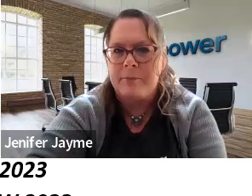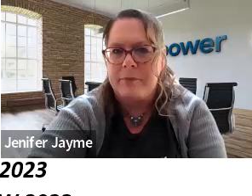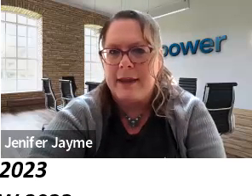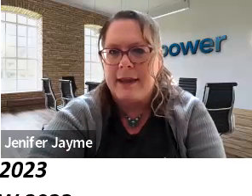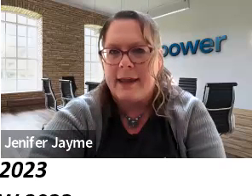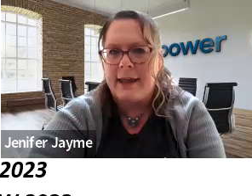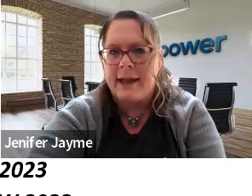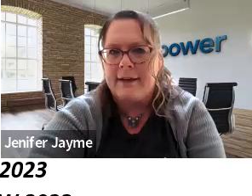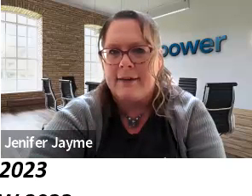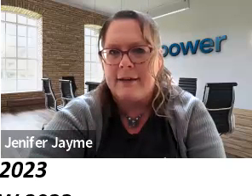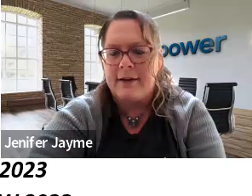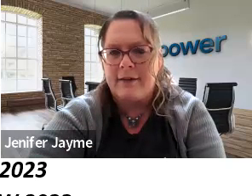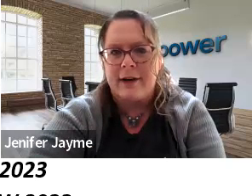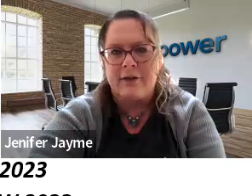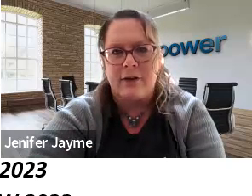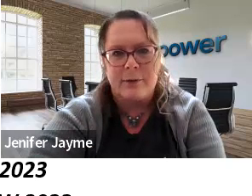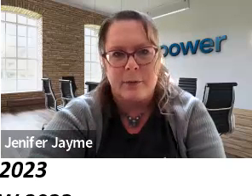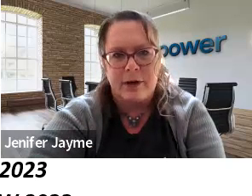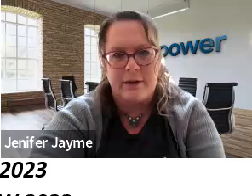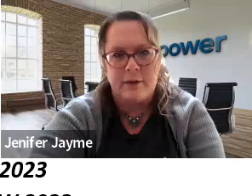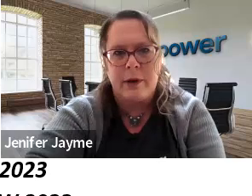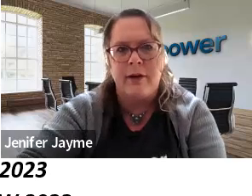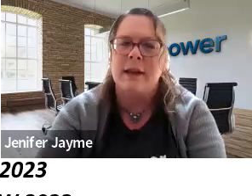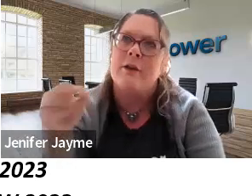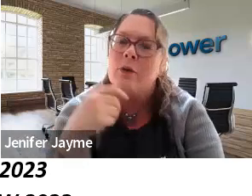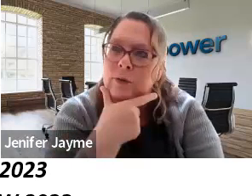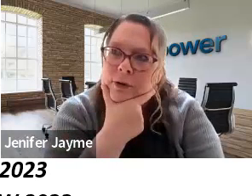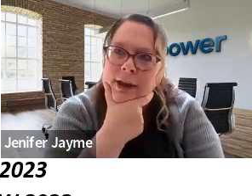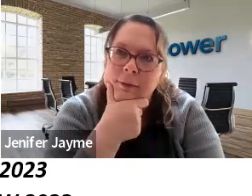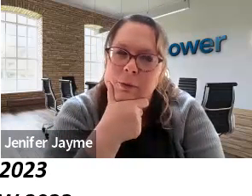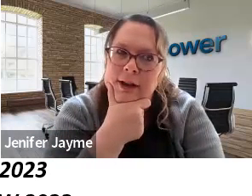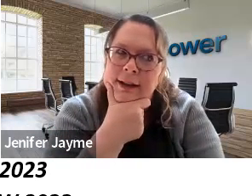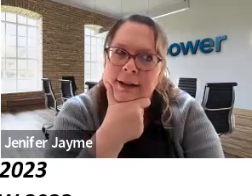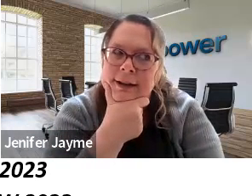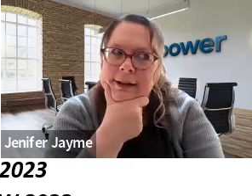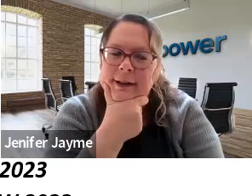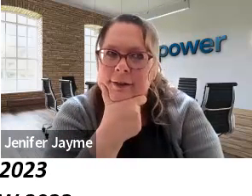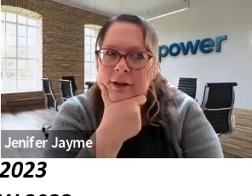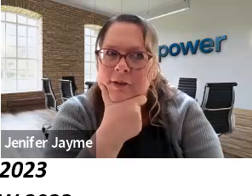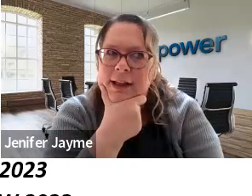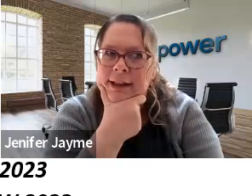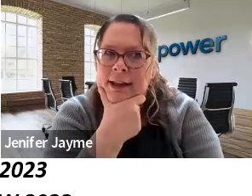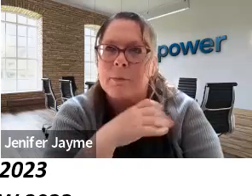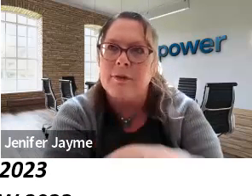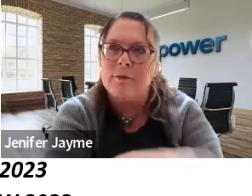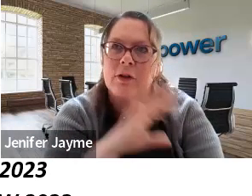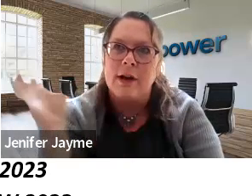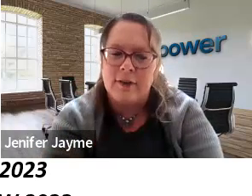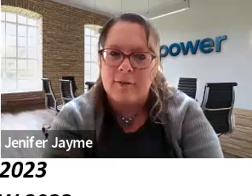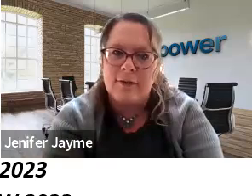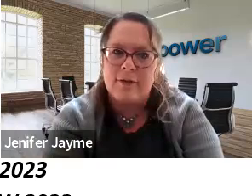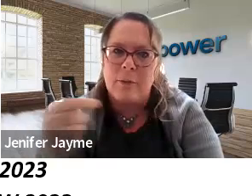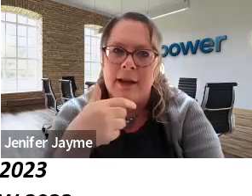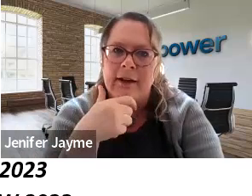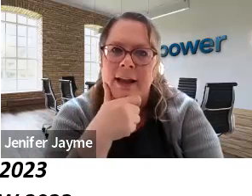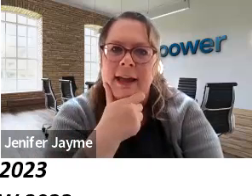government. And here's our national footprint. We are in Northern California in Silicon Valley, and we serve the greater